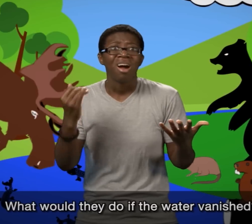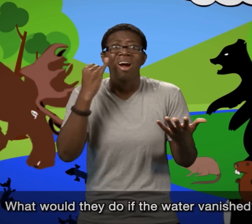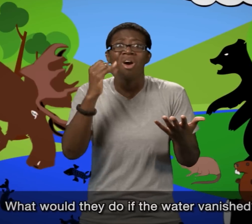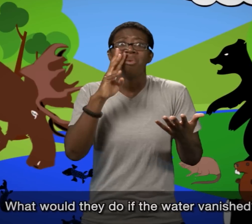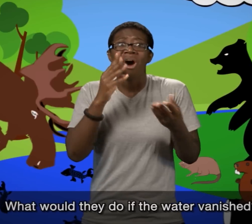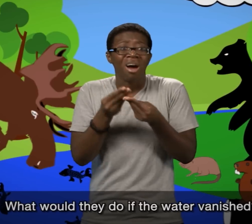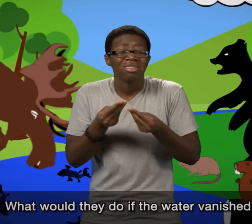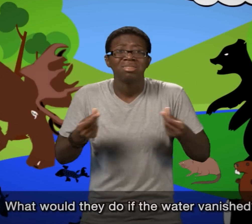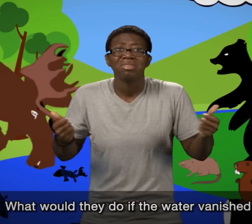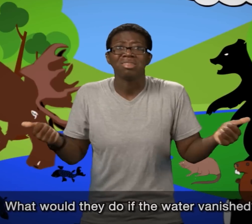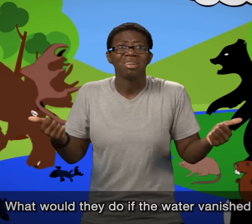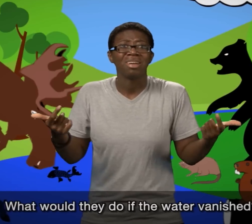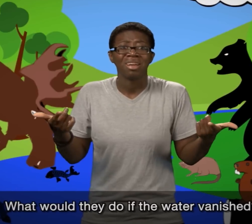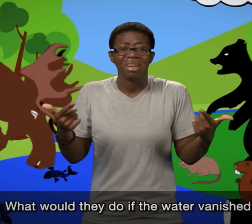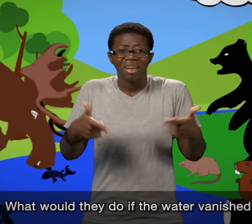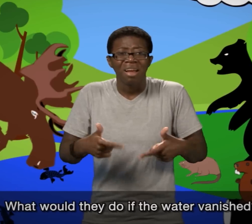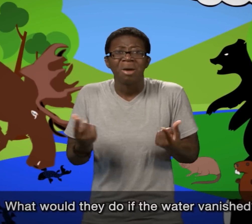What would they do if the water vanished?